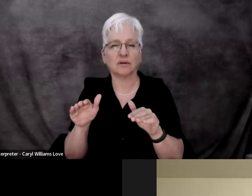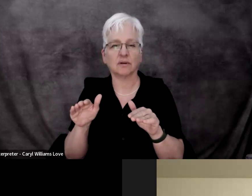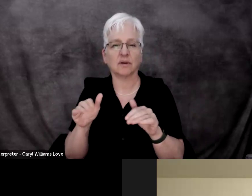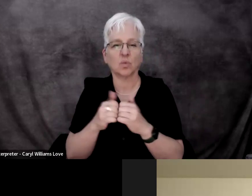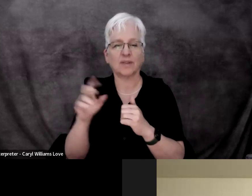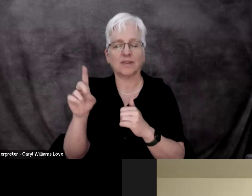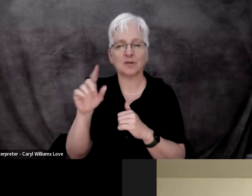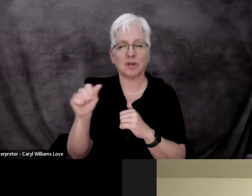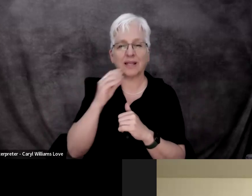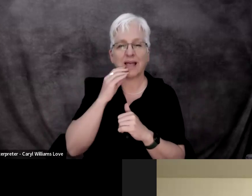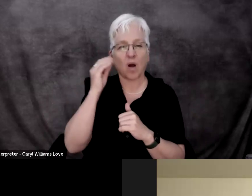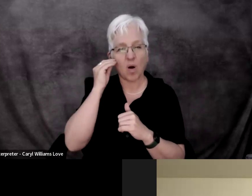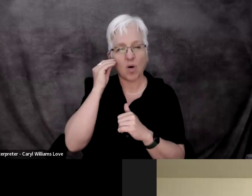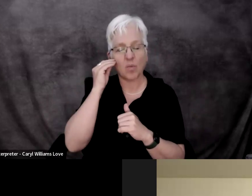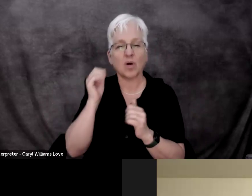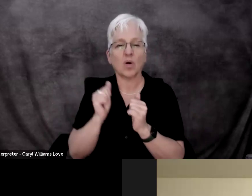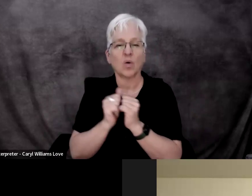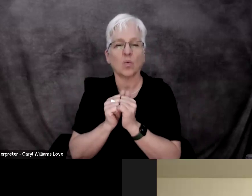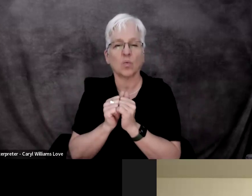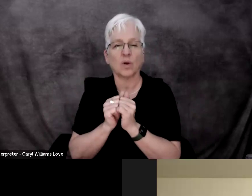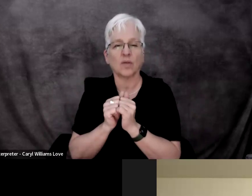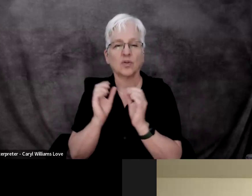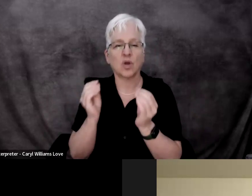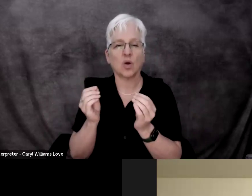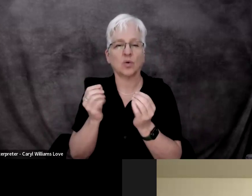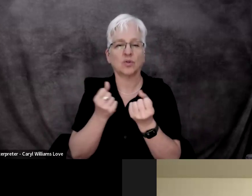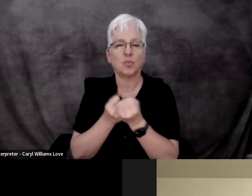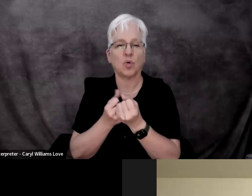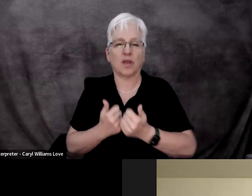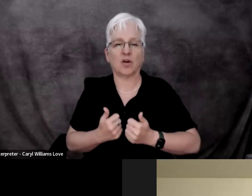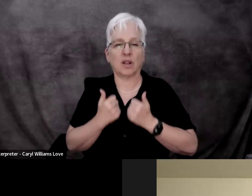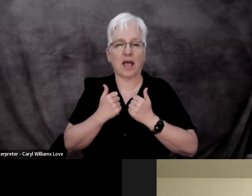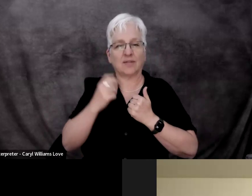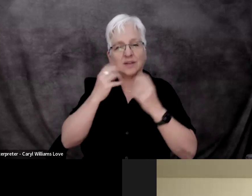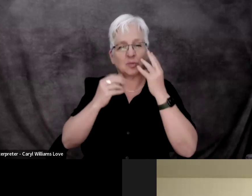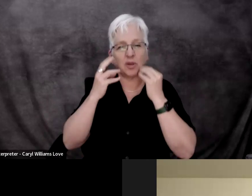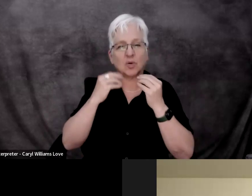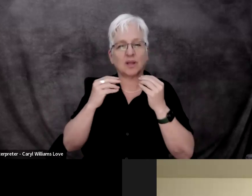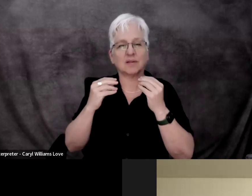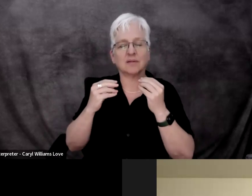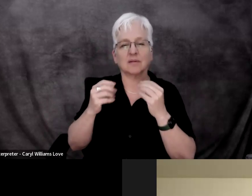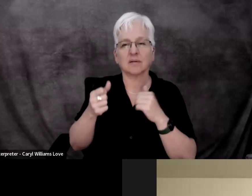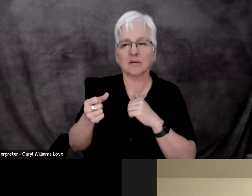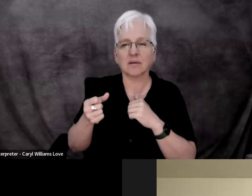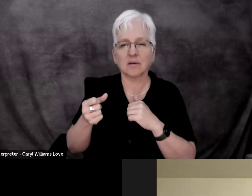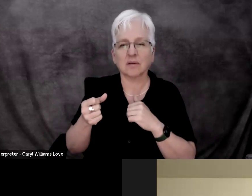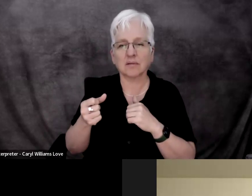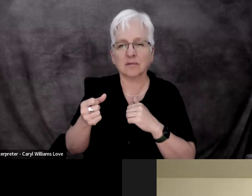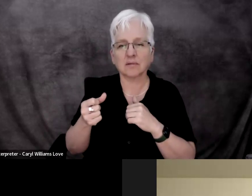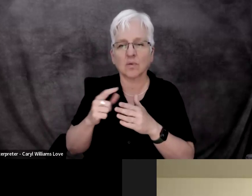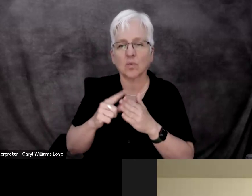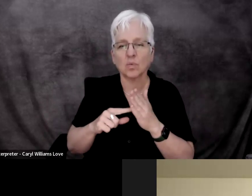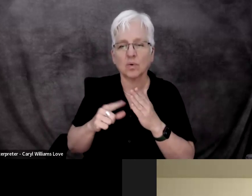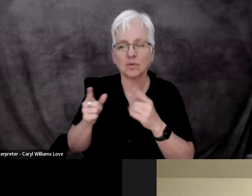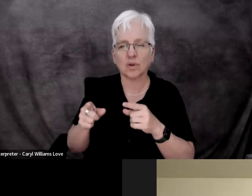our lived experiences story project presentation. Vipasha's referencing a presentation that's going to be happening after lunch. I